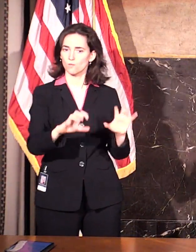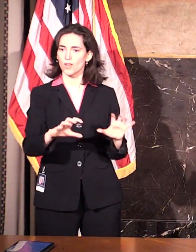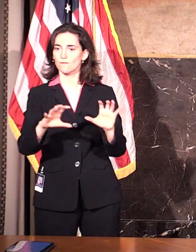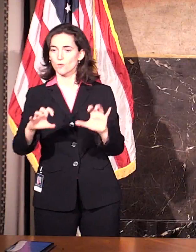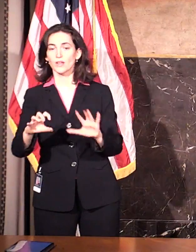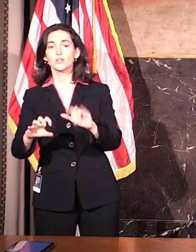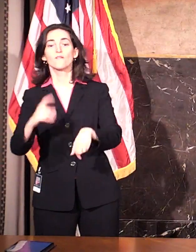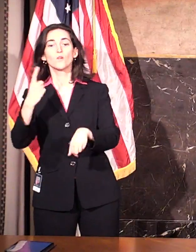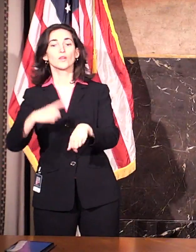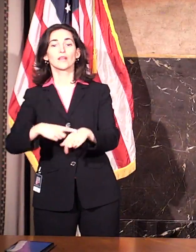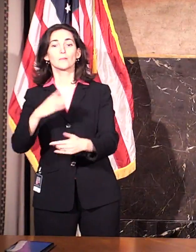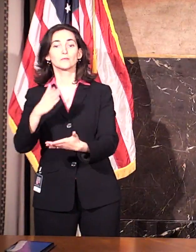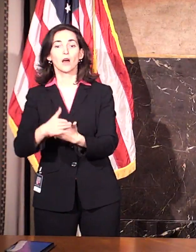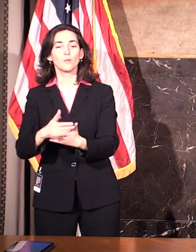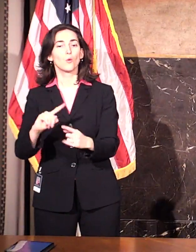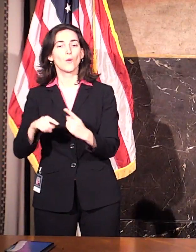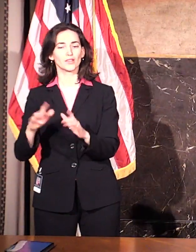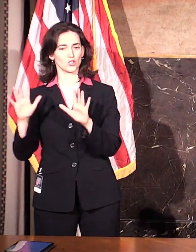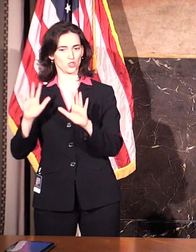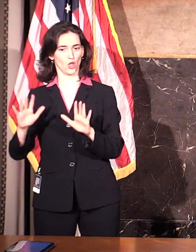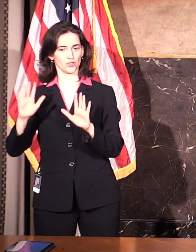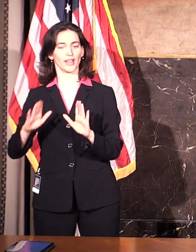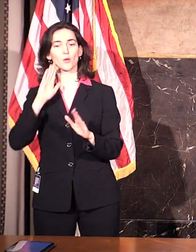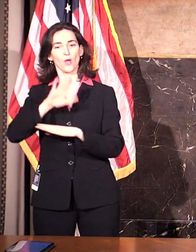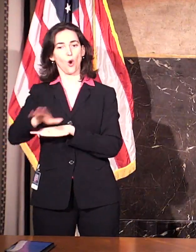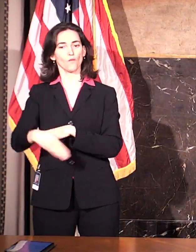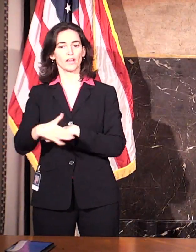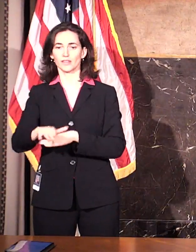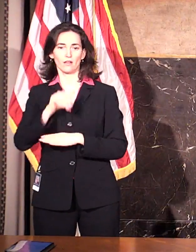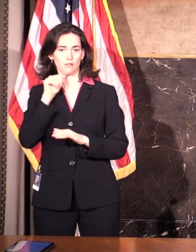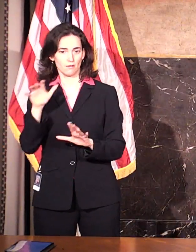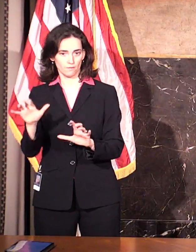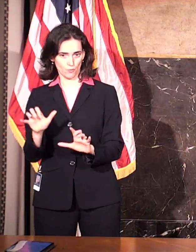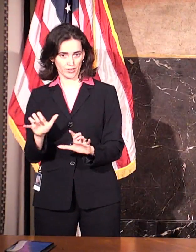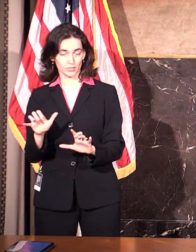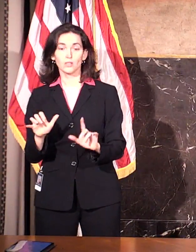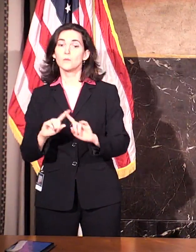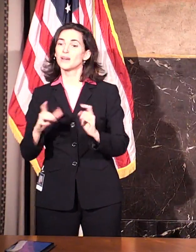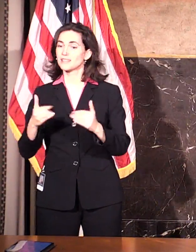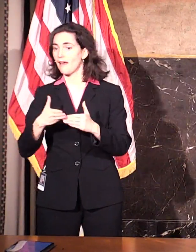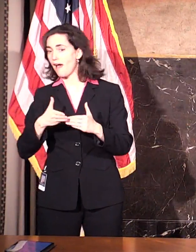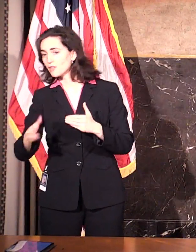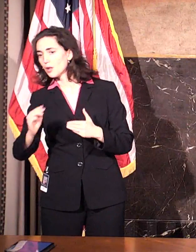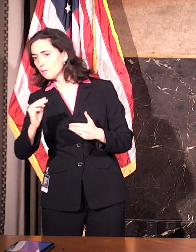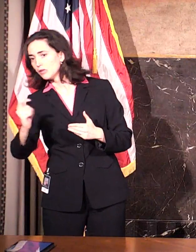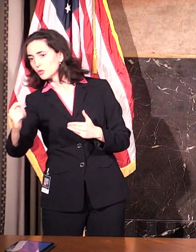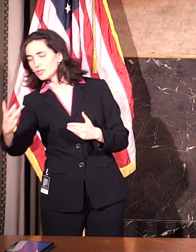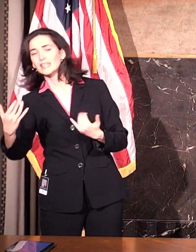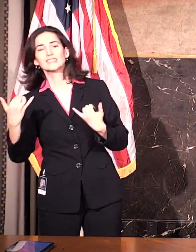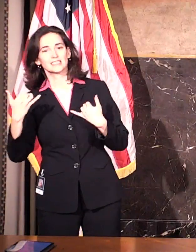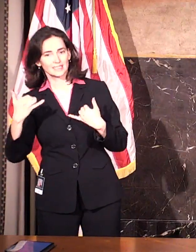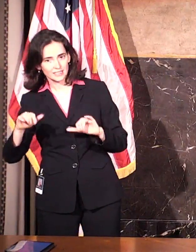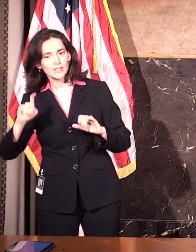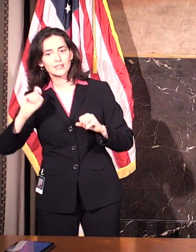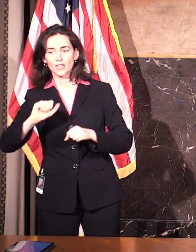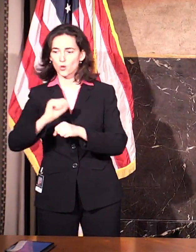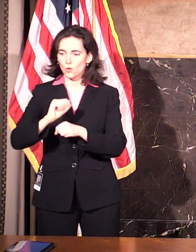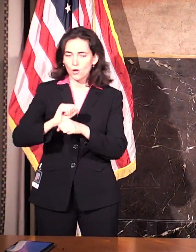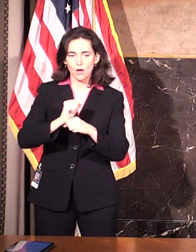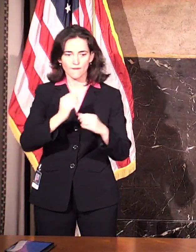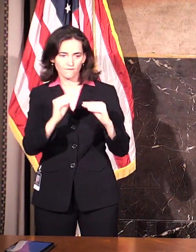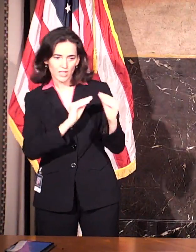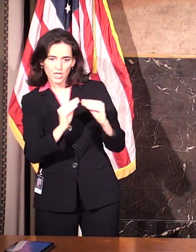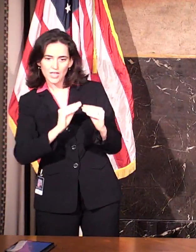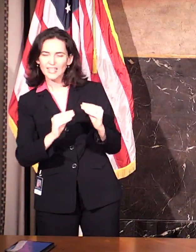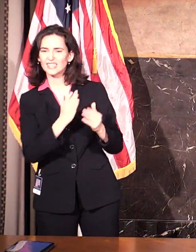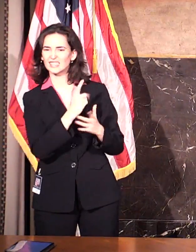when conditions are going to improve. And there will still be work required on the other side of that to make all the repairs necessary to infrastructure,